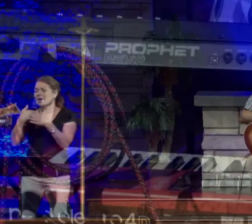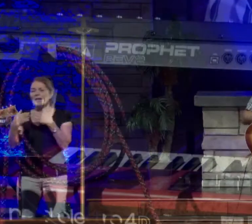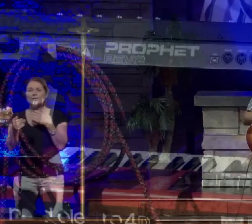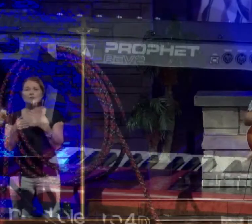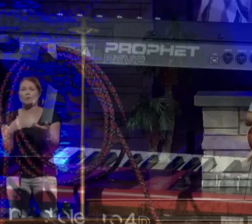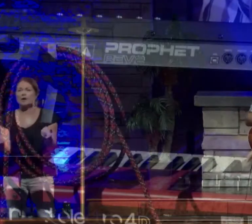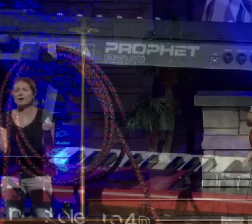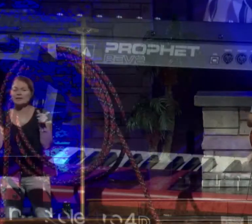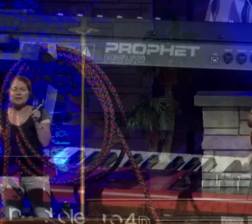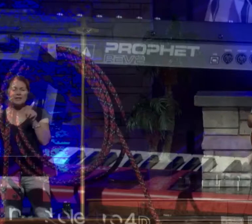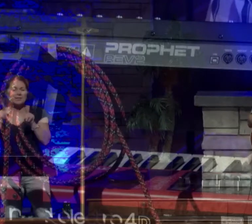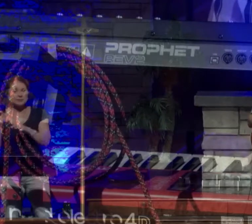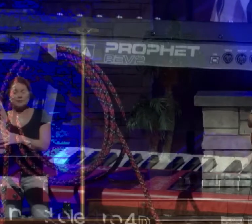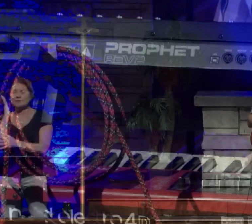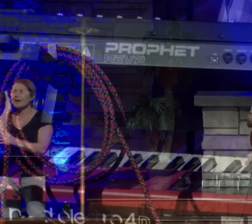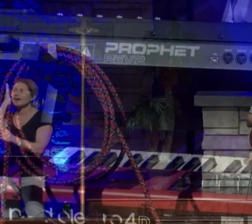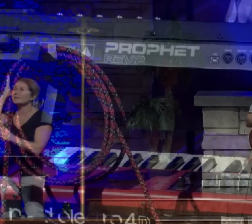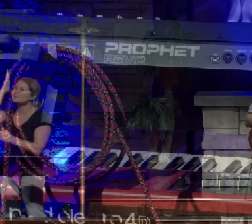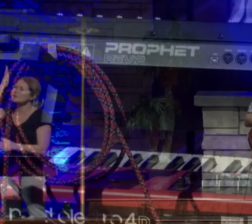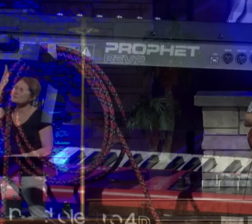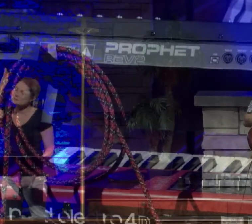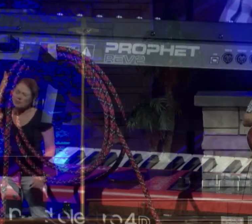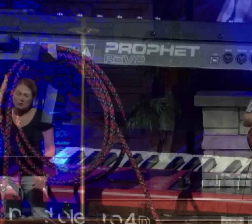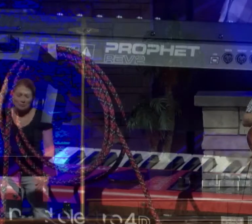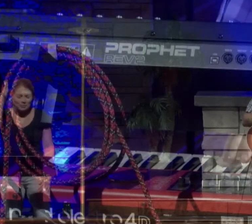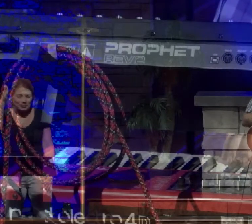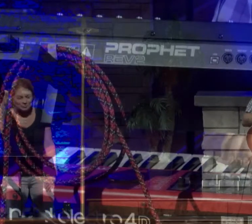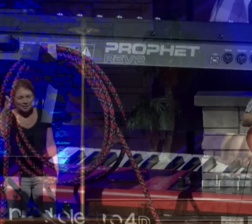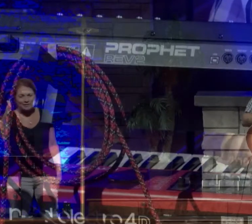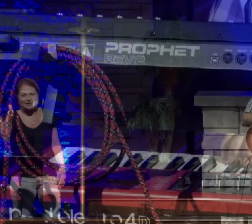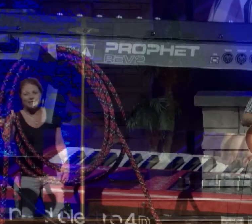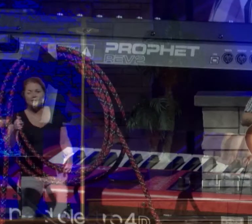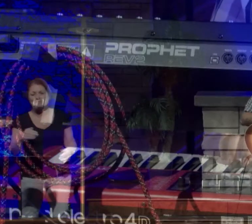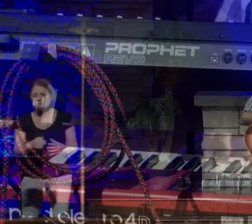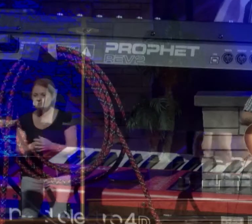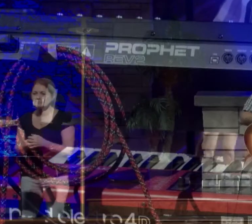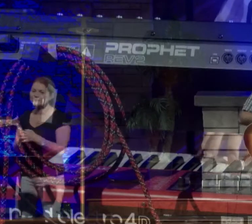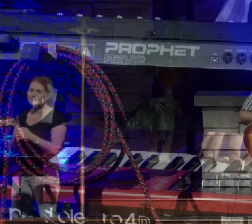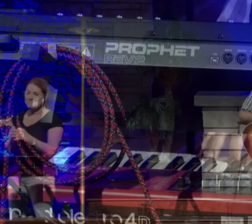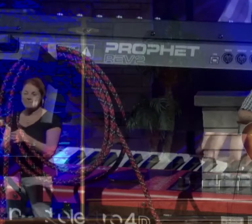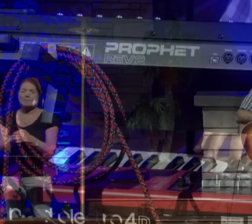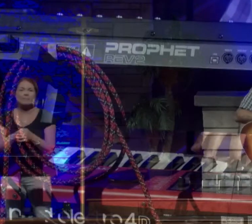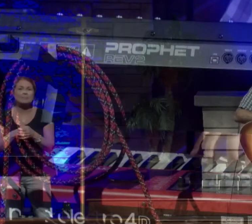pass and whatever lies before me,